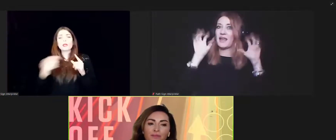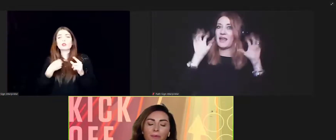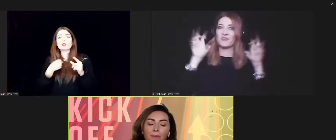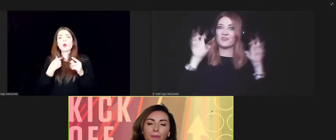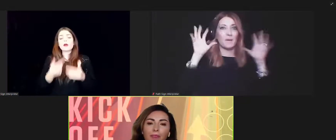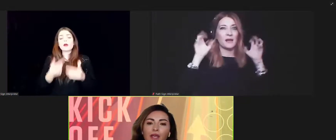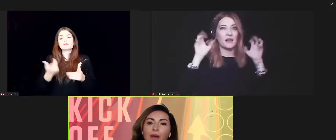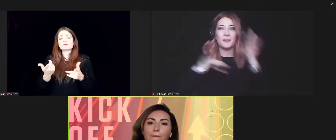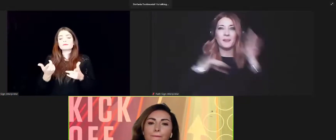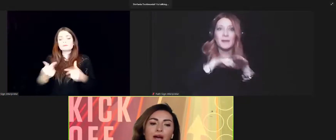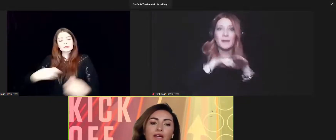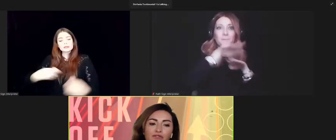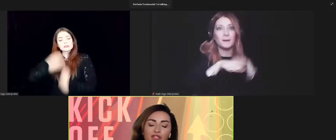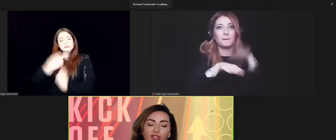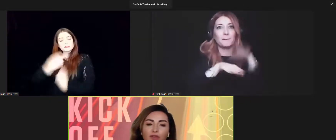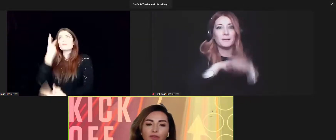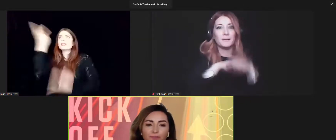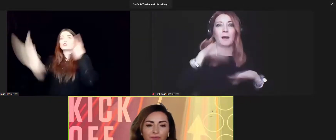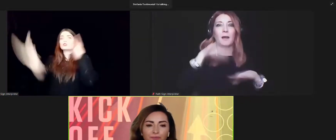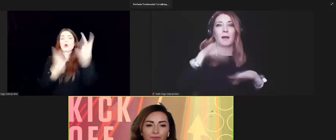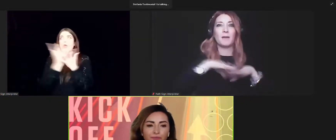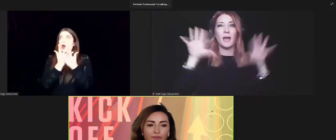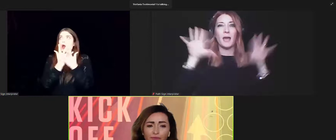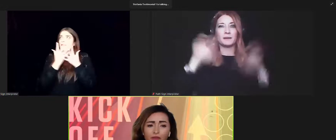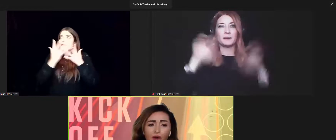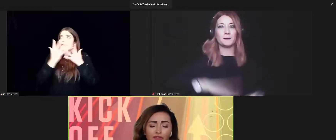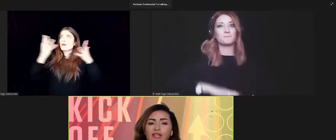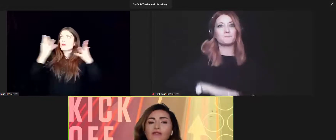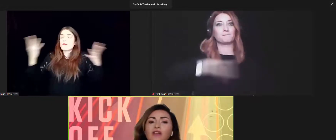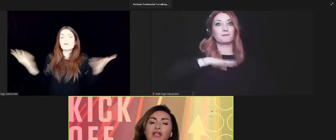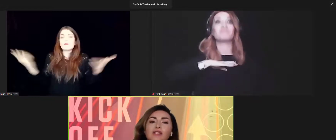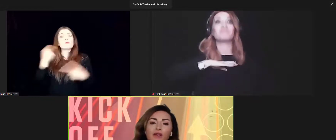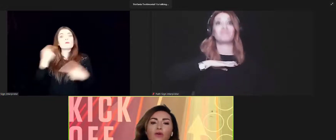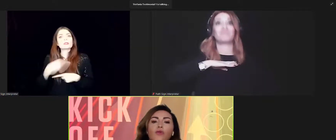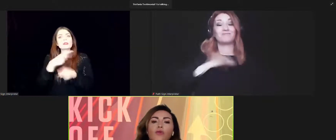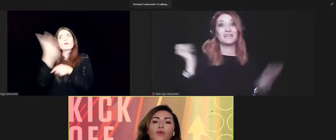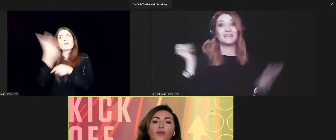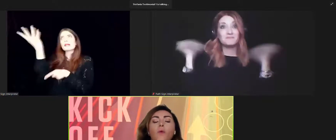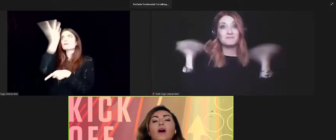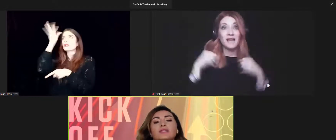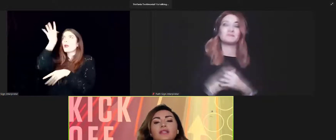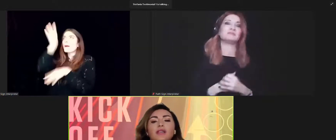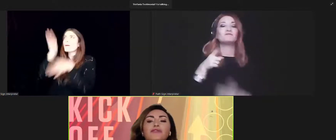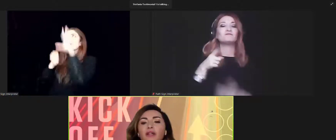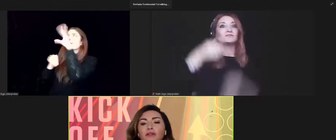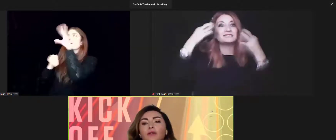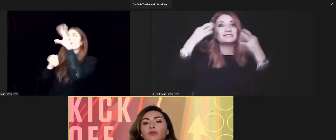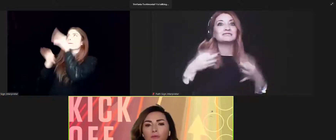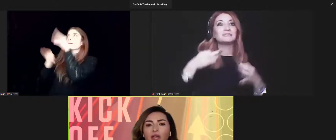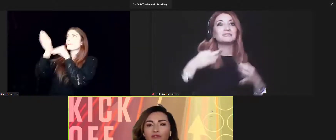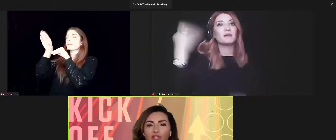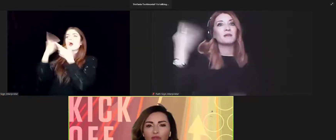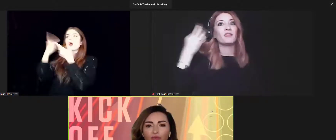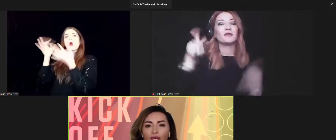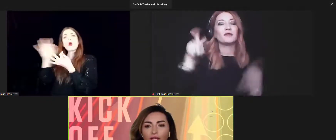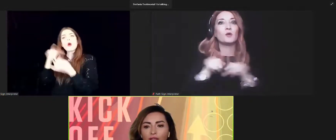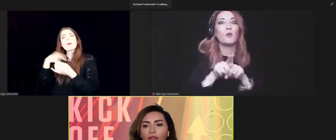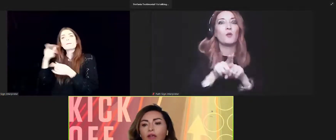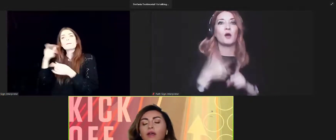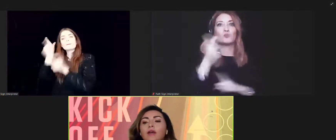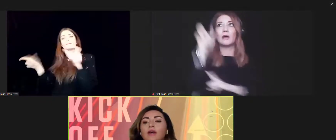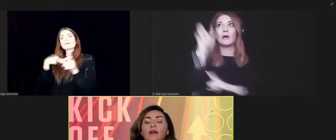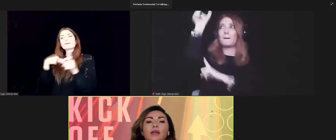mentors. My vision of 7 years ago was different to my vision